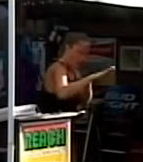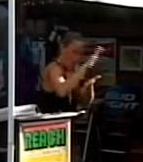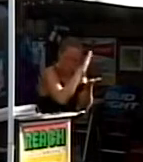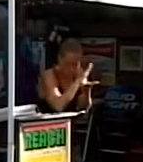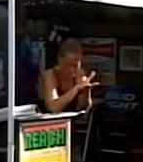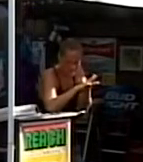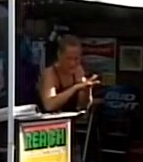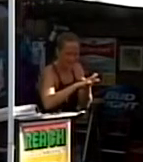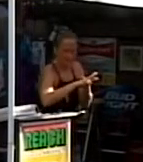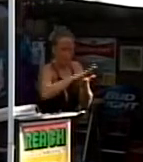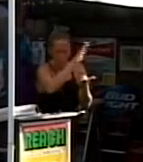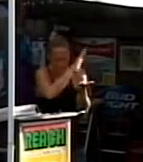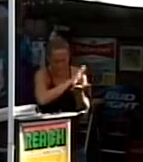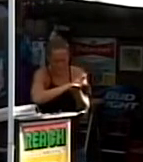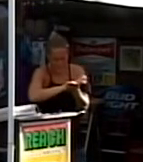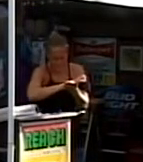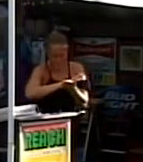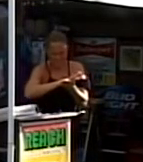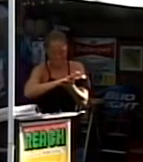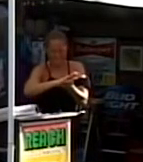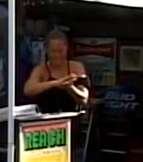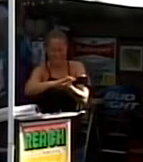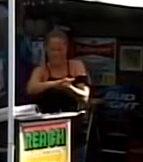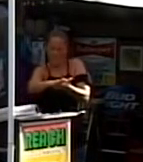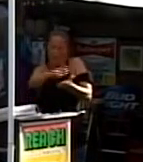Holy, holy, holy.